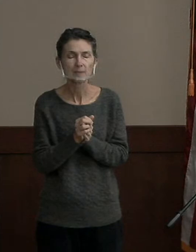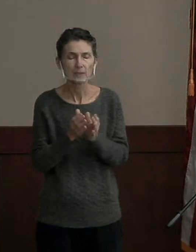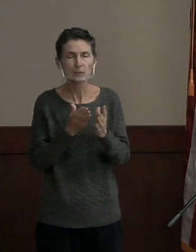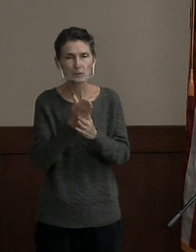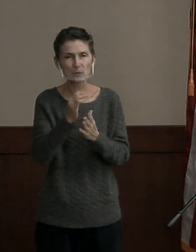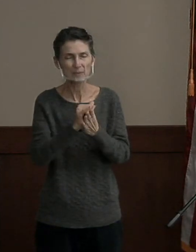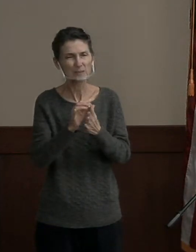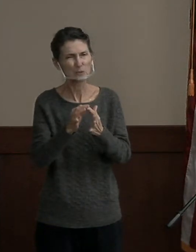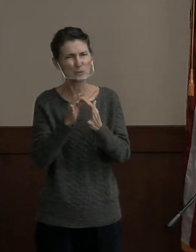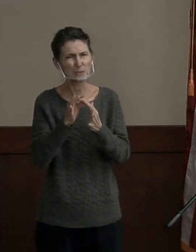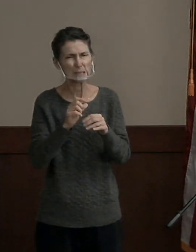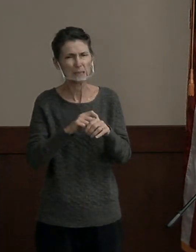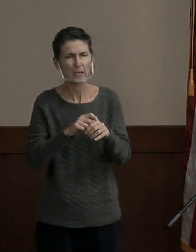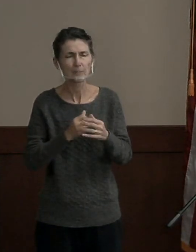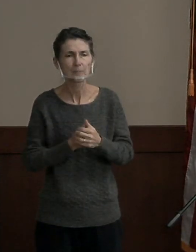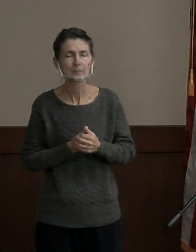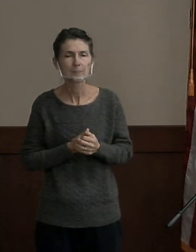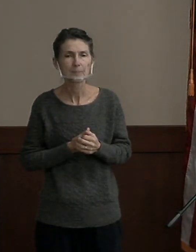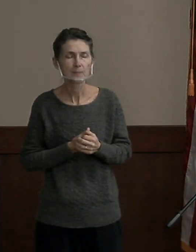unique time.